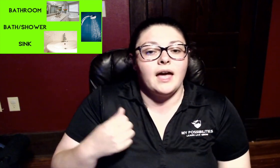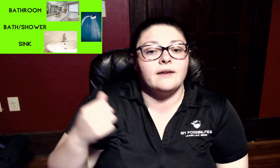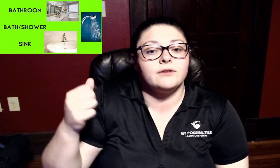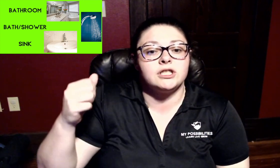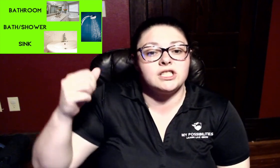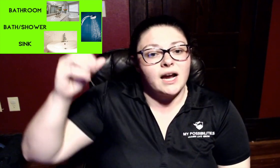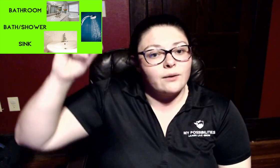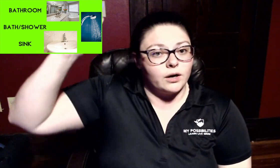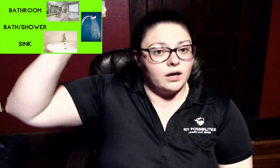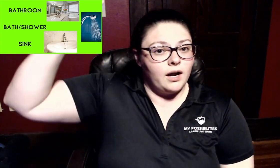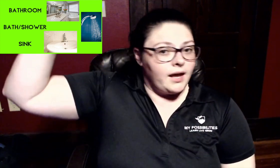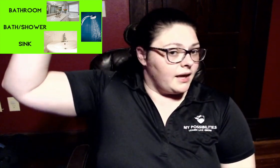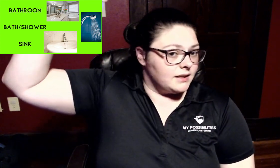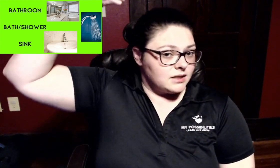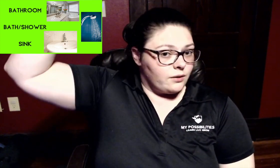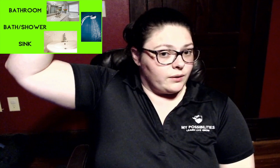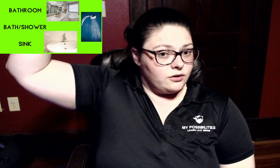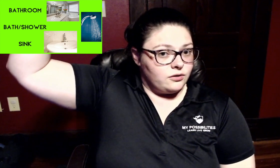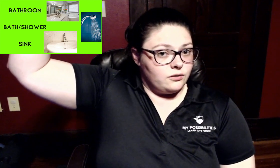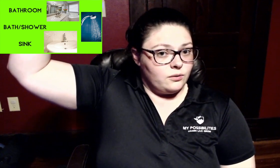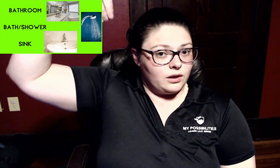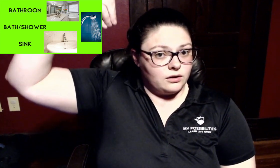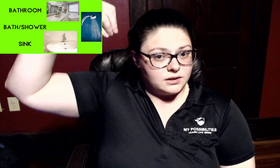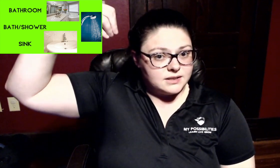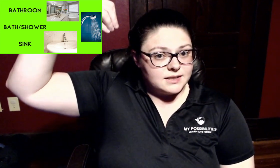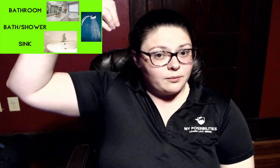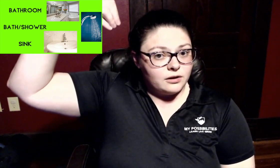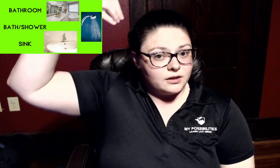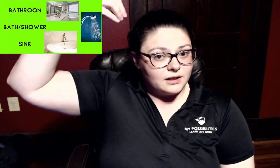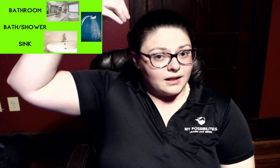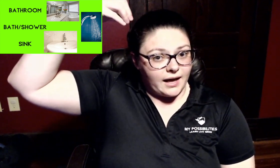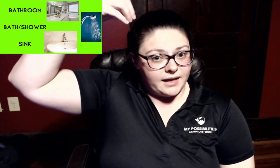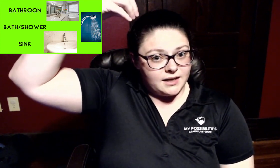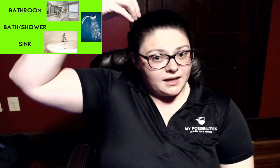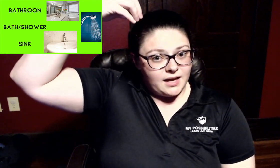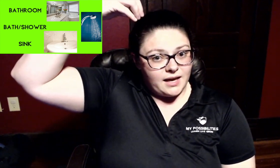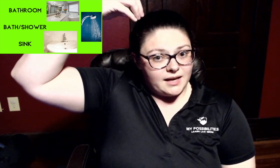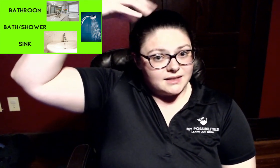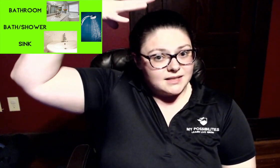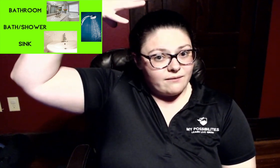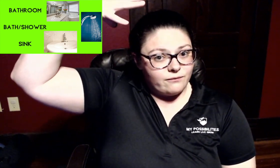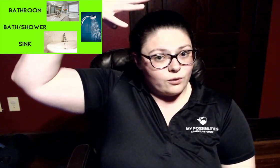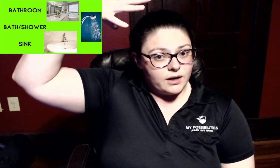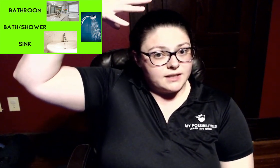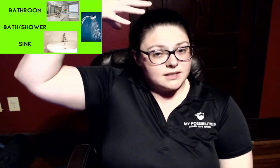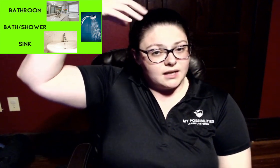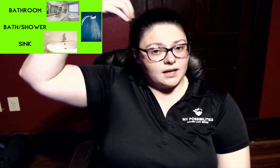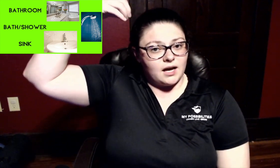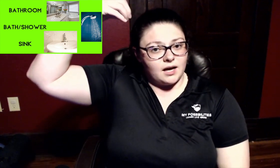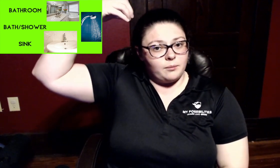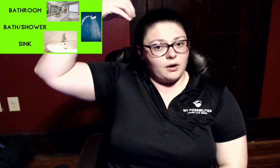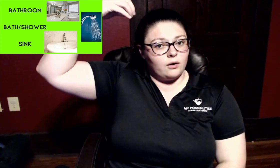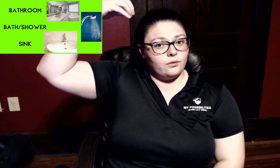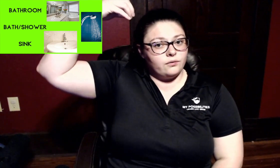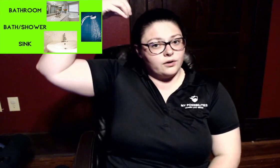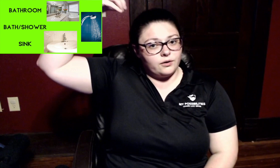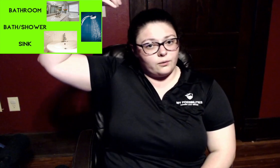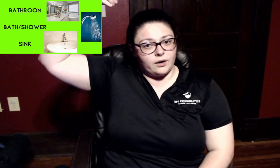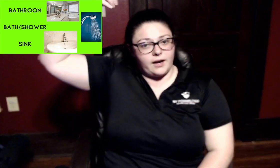for shower, it's going to look similar to light, except for it's going to come over your